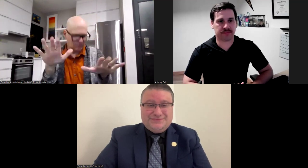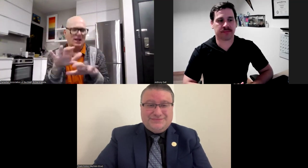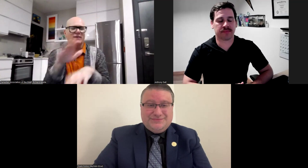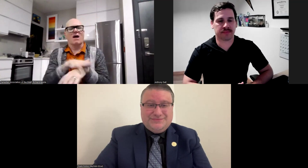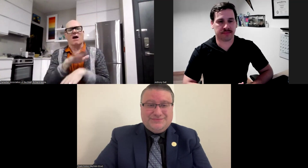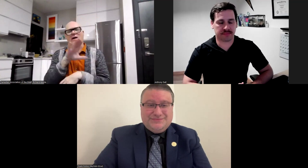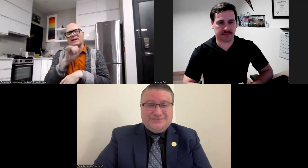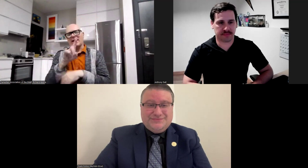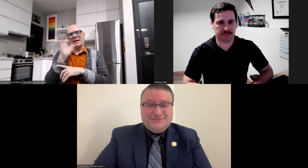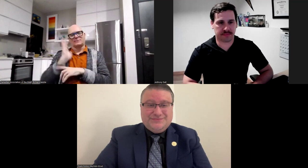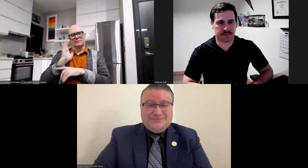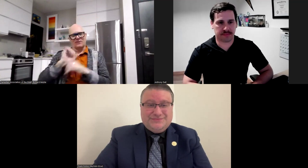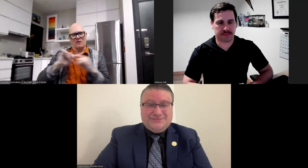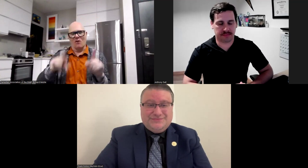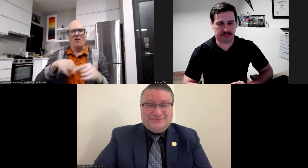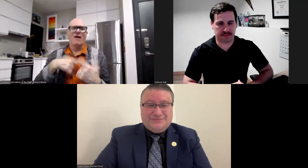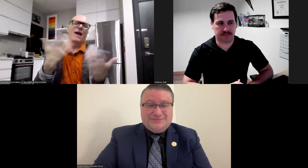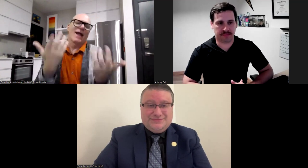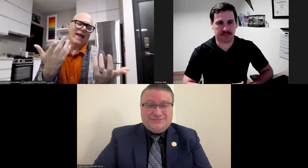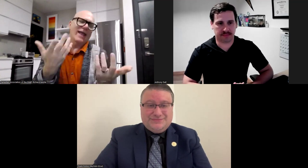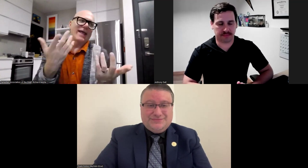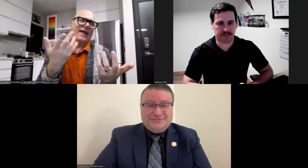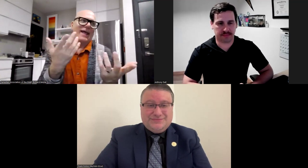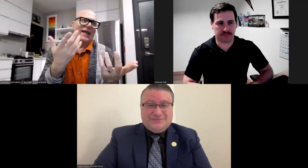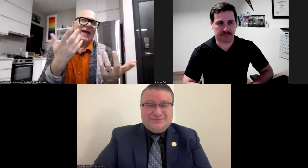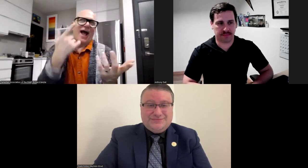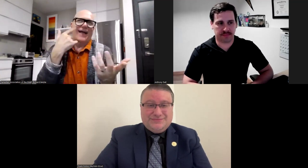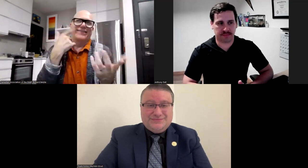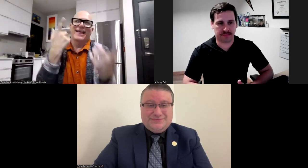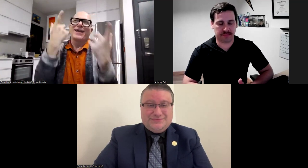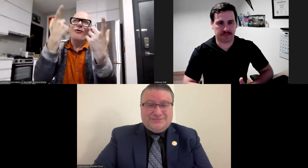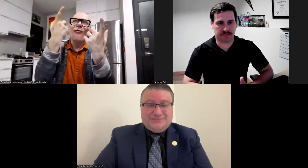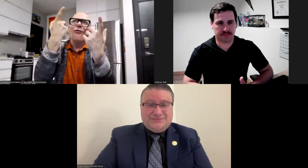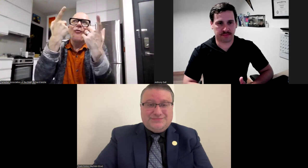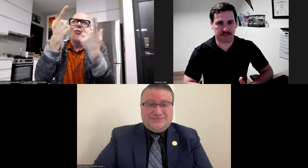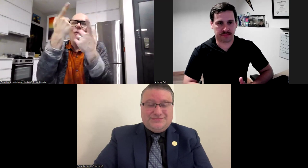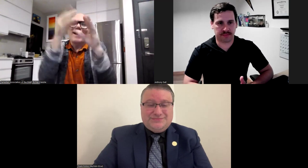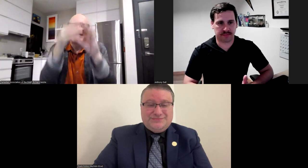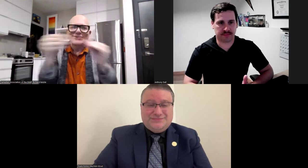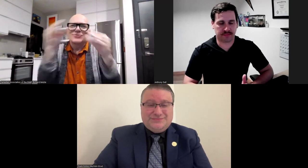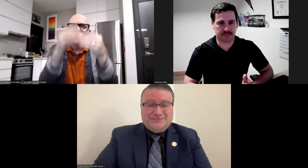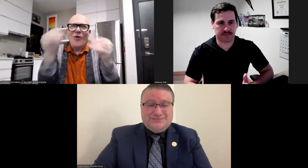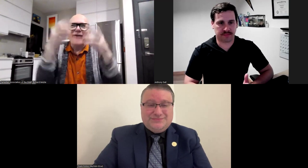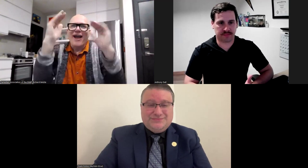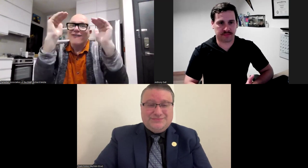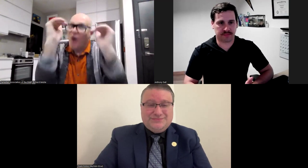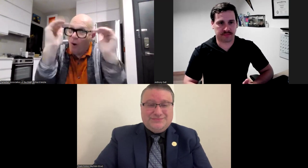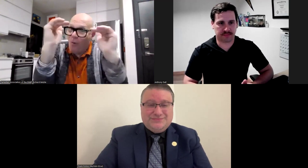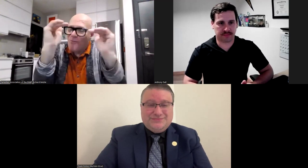your children's education. And so again, thinking about the work that World Federation of the Deaf does, that Canadian Association of the Deaf